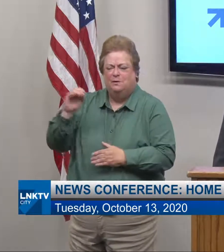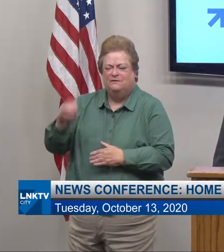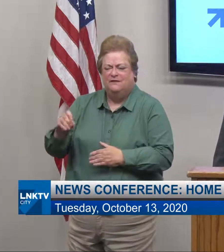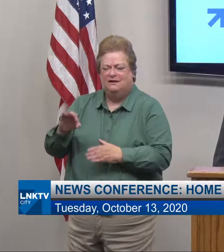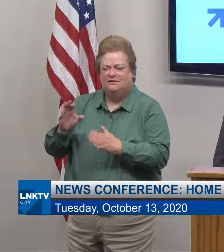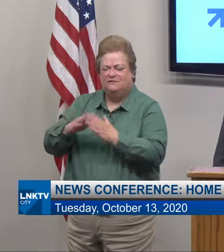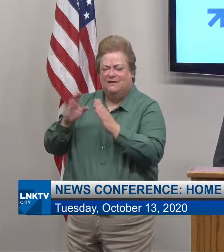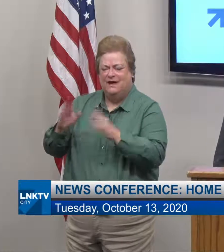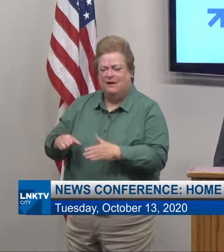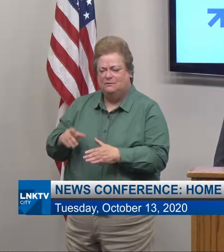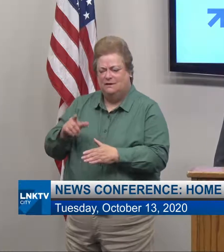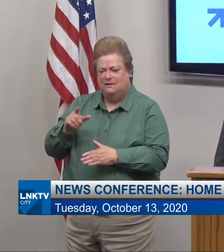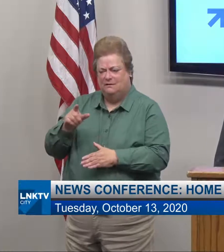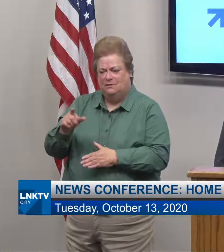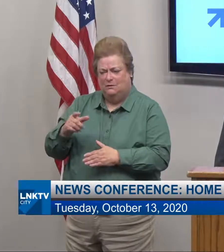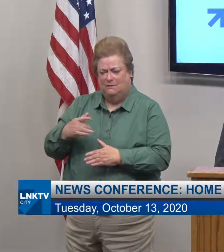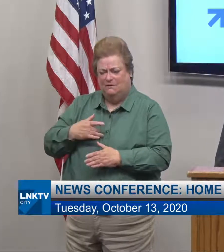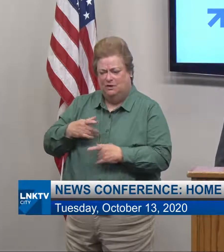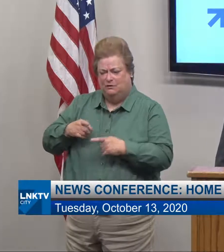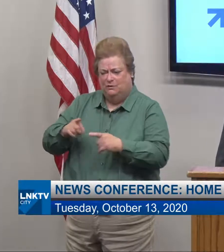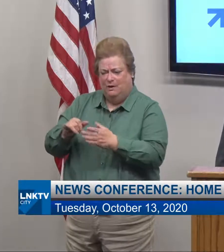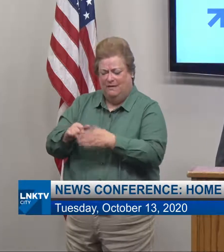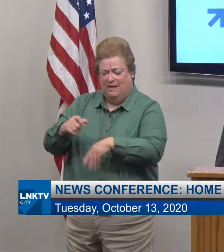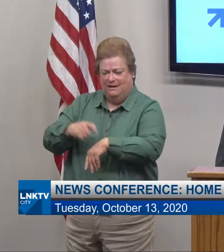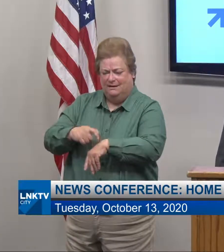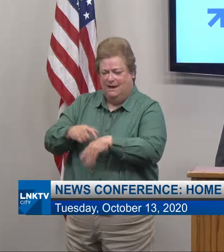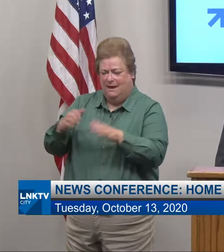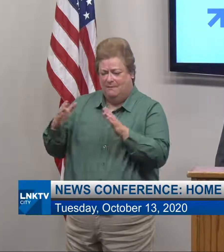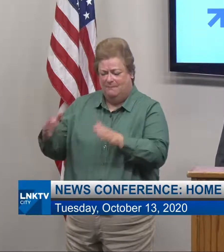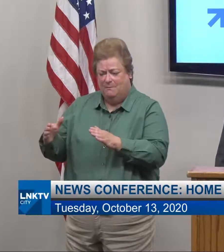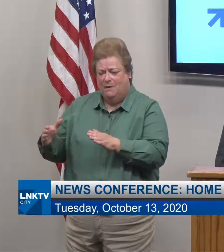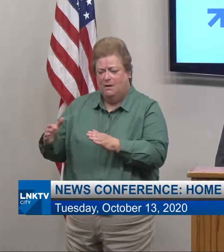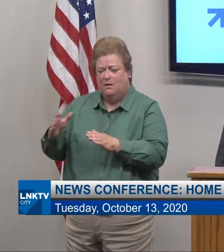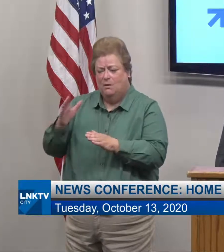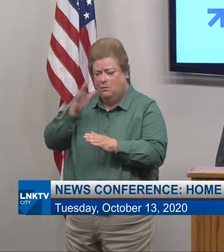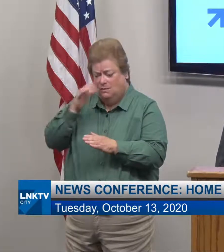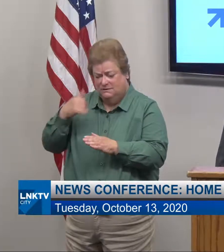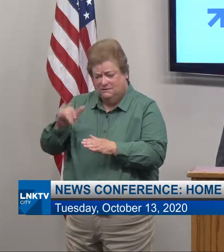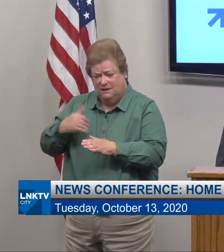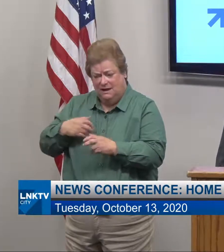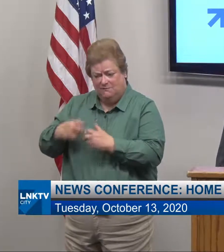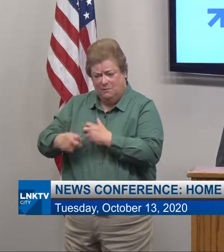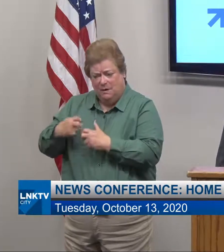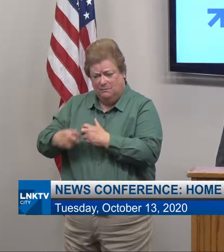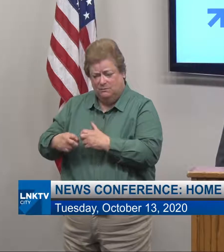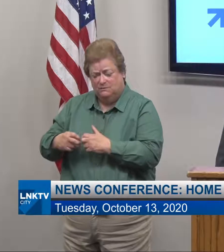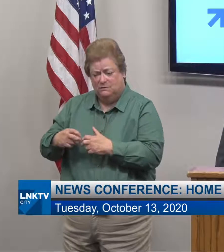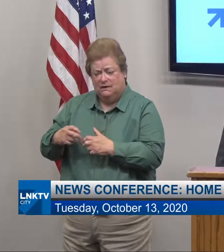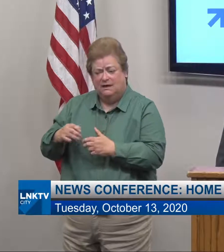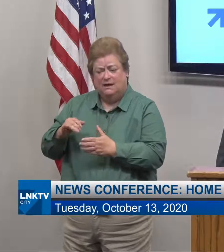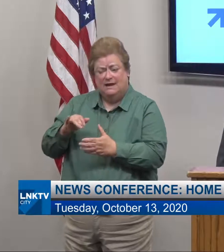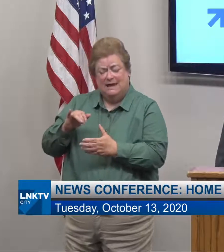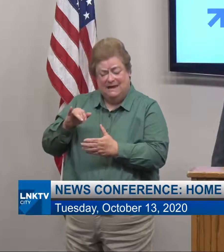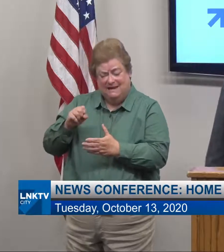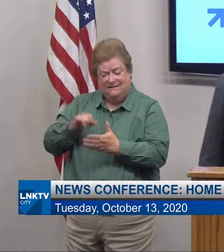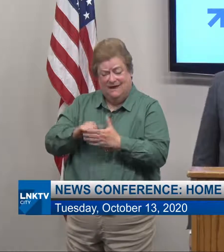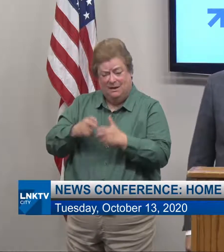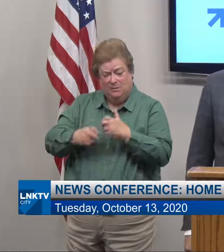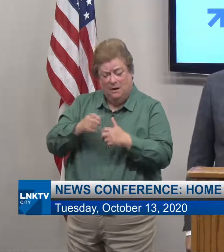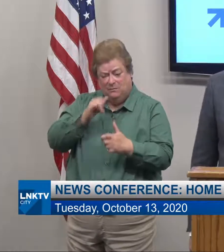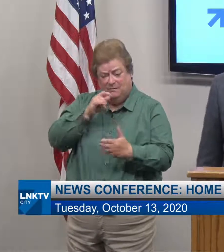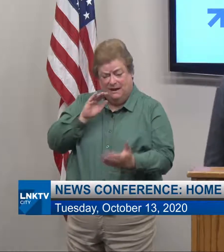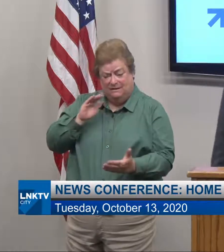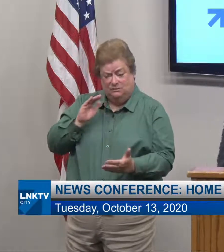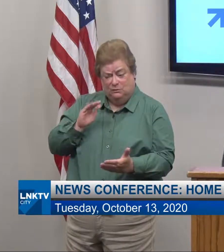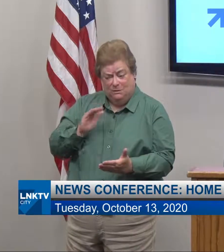in that time frame sort of may still have problems? I mean, is this kind of a dwindling problem that the grant will